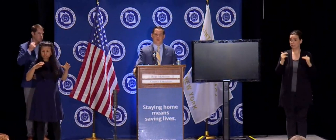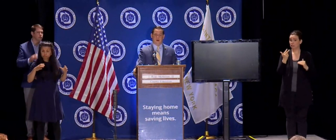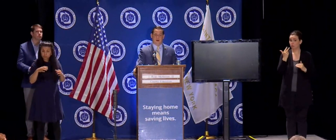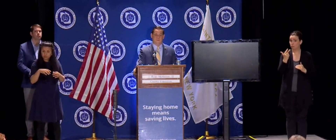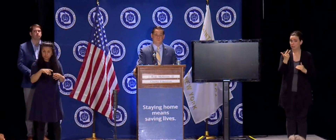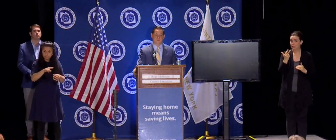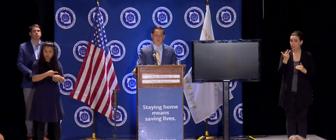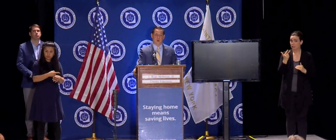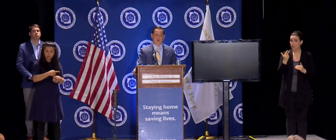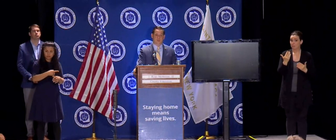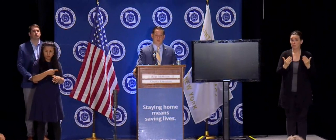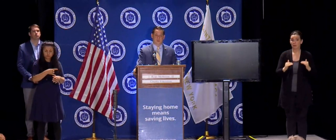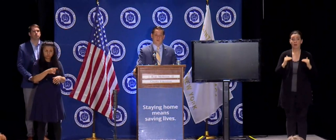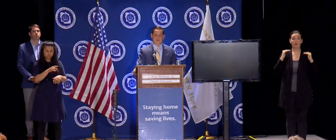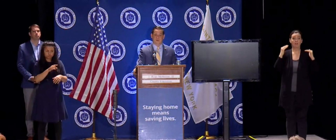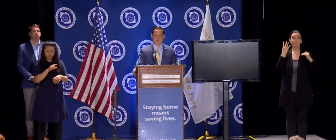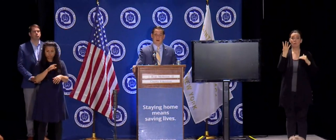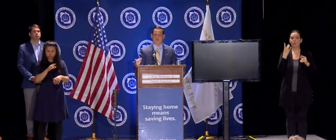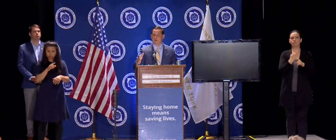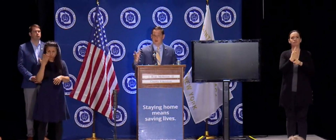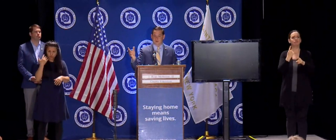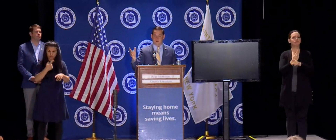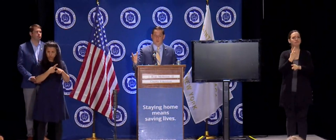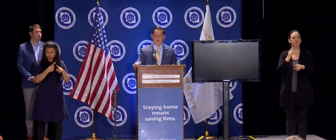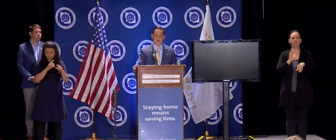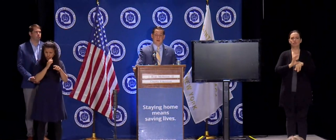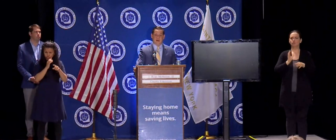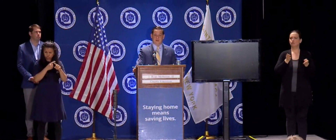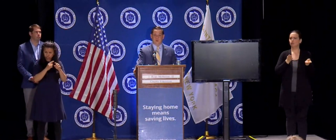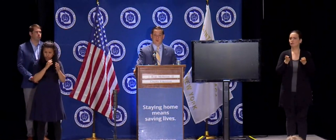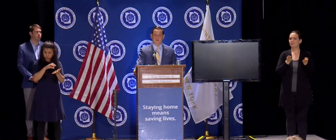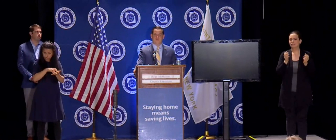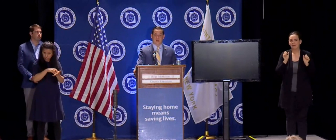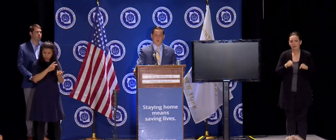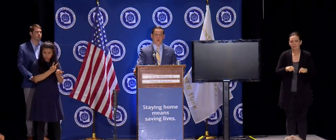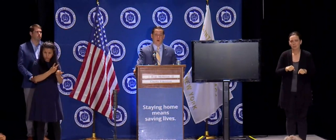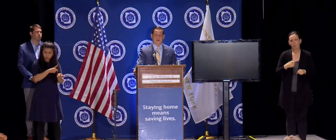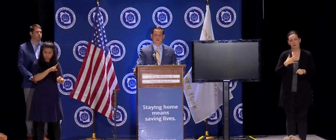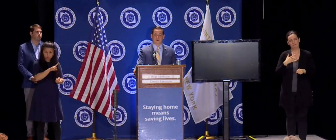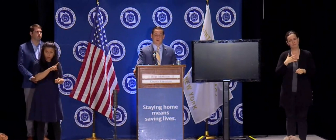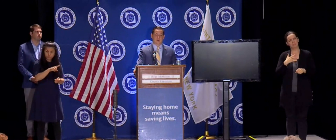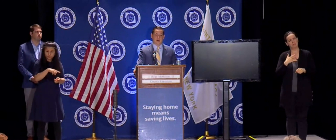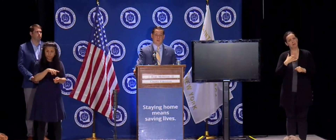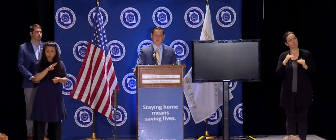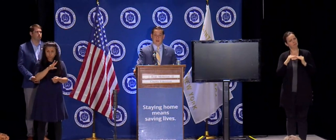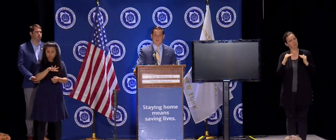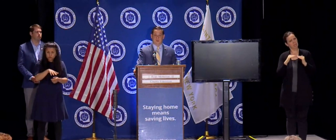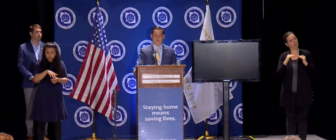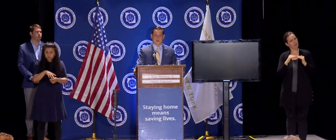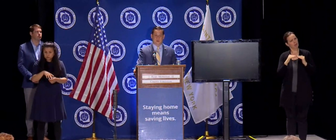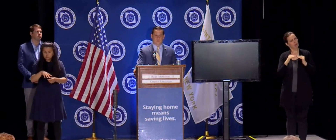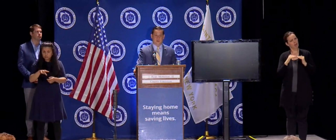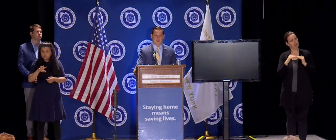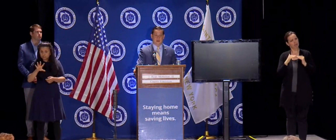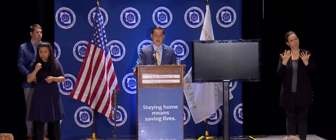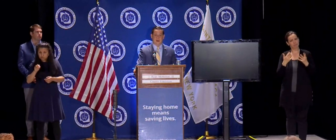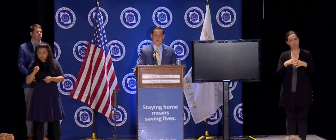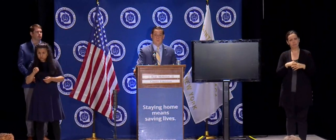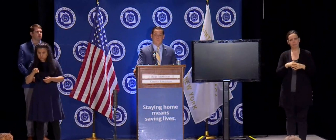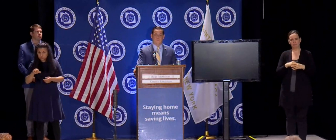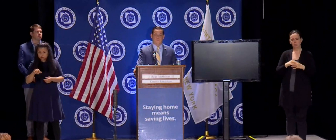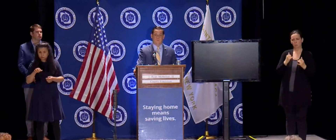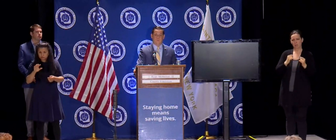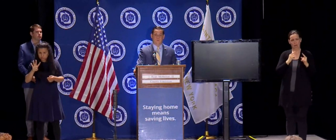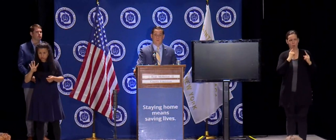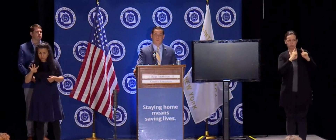your larger services when everything else is open. I think those are fair requests and those are conversations that are being had